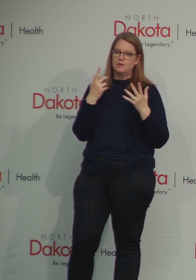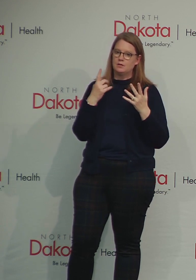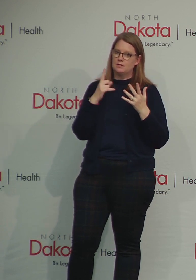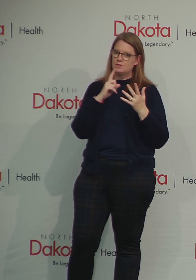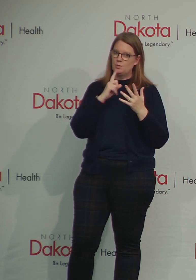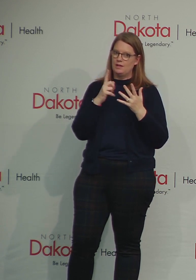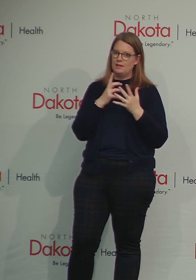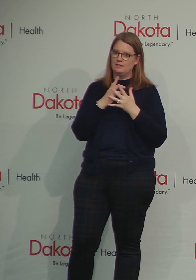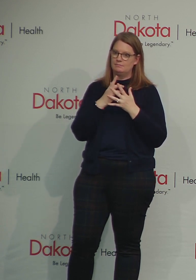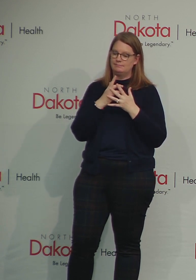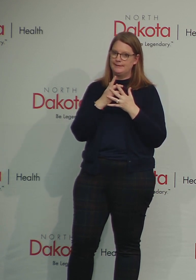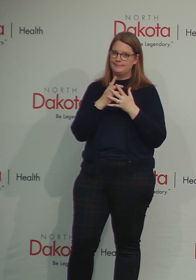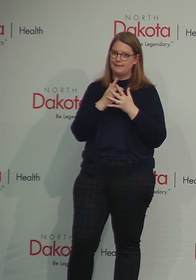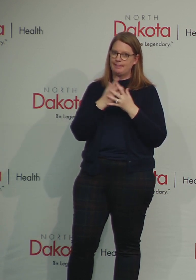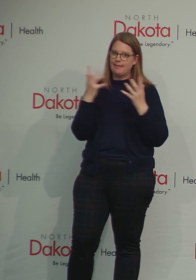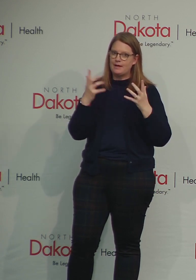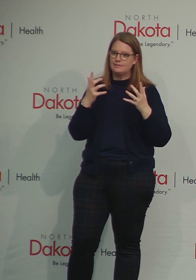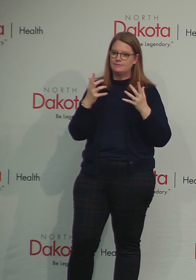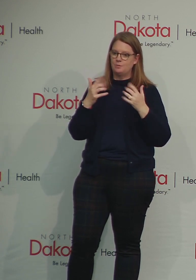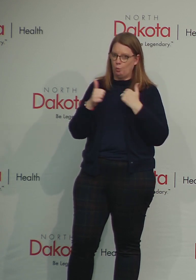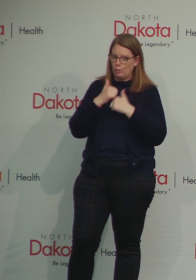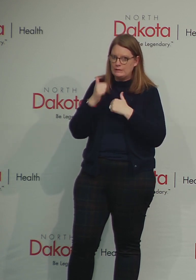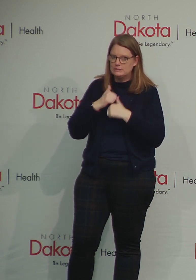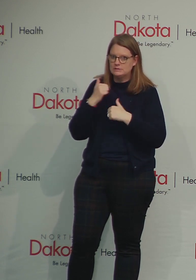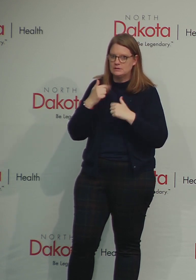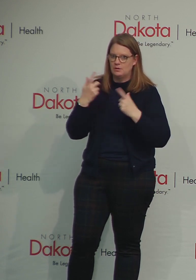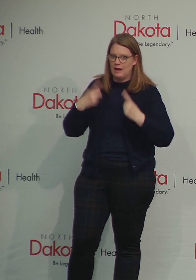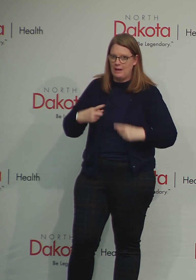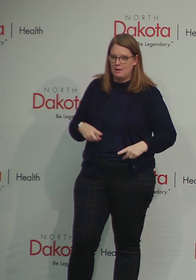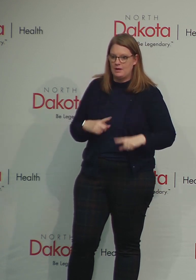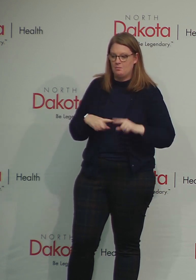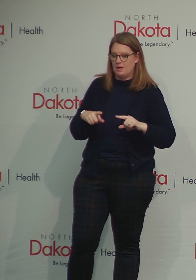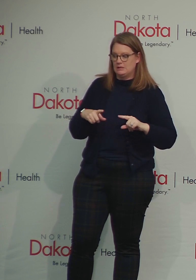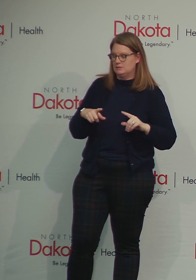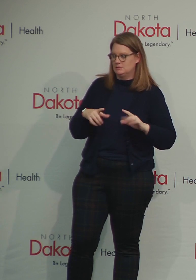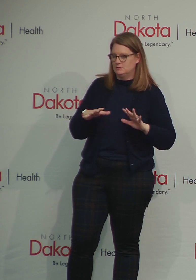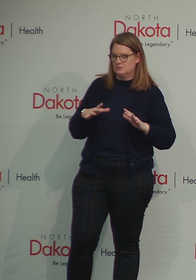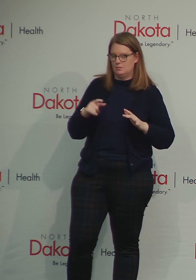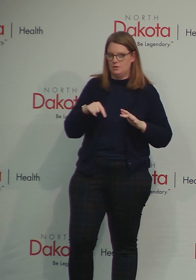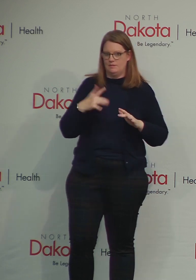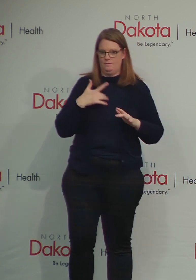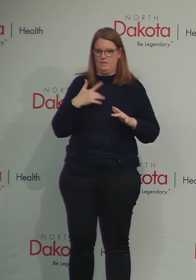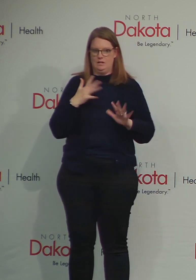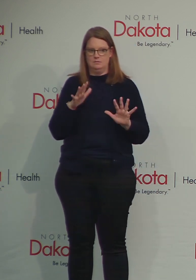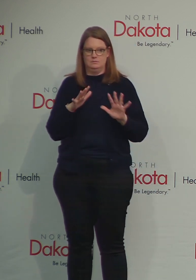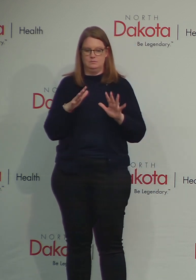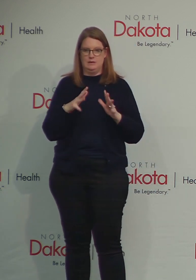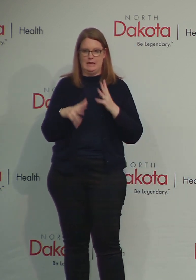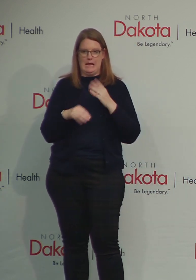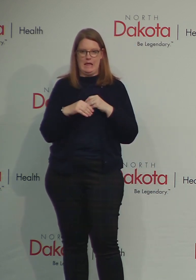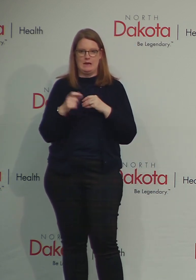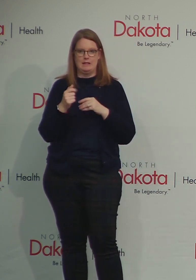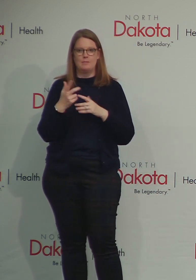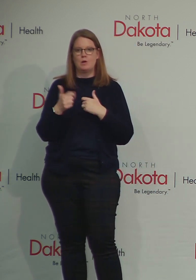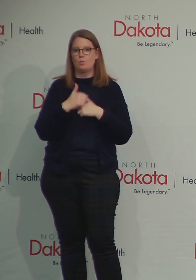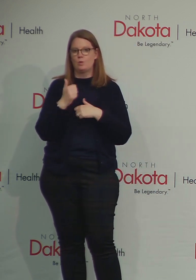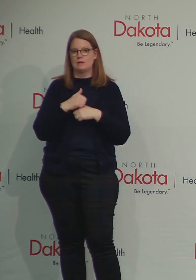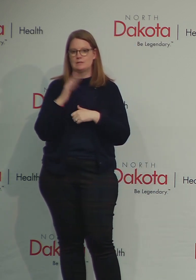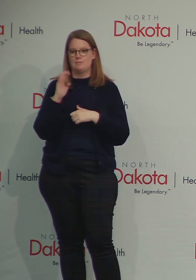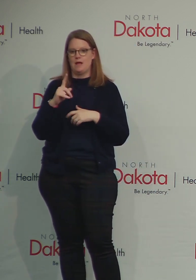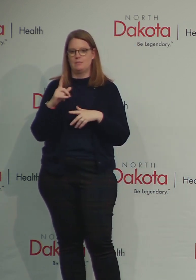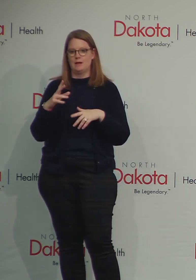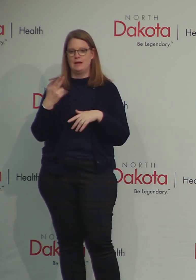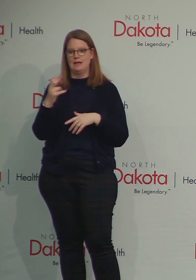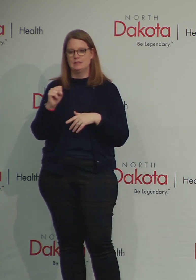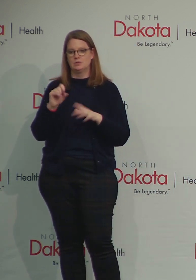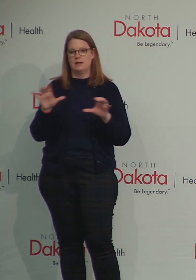us, that are creating risk, and we're in a position where things are going so well, we're actually able to add a little bit of risk back by opening up high school